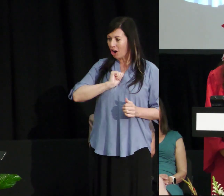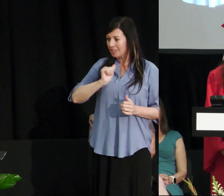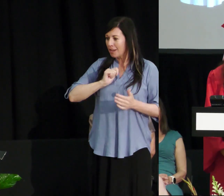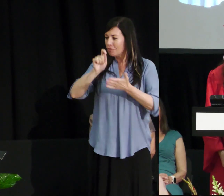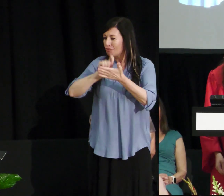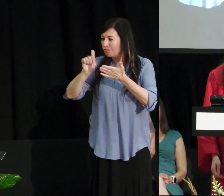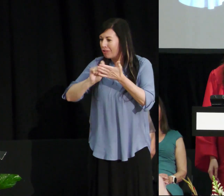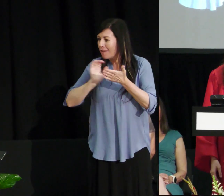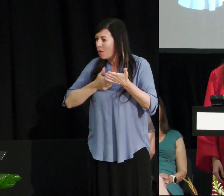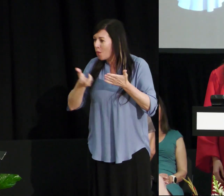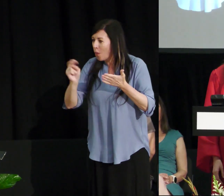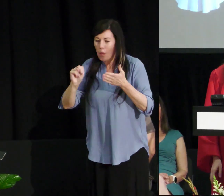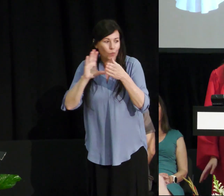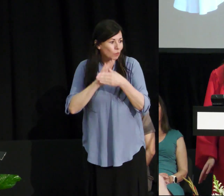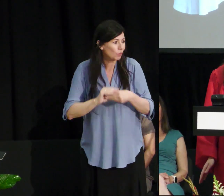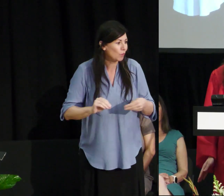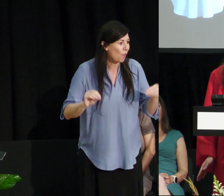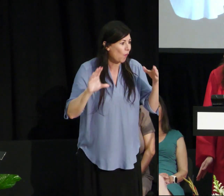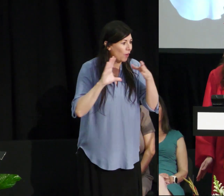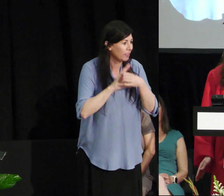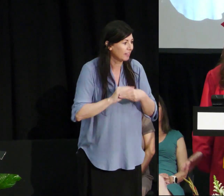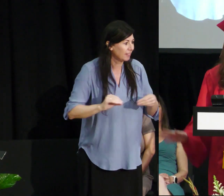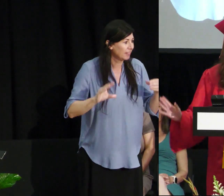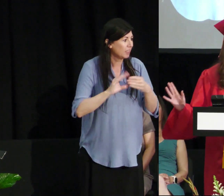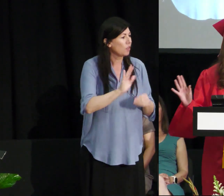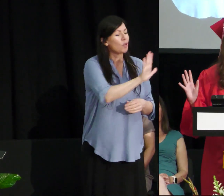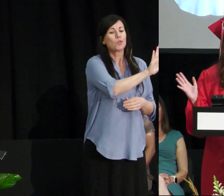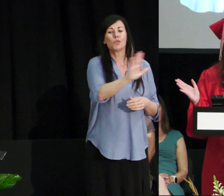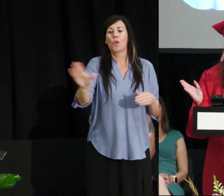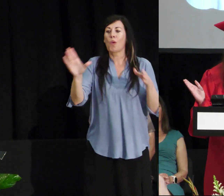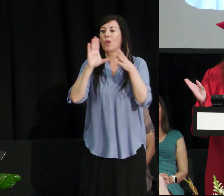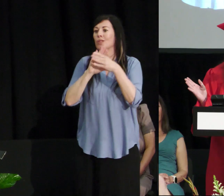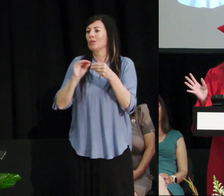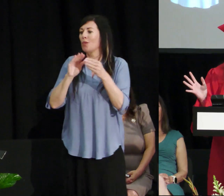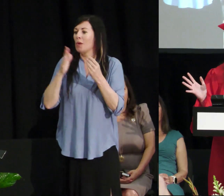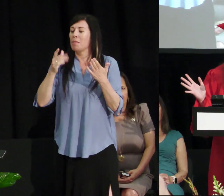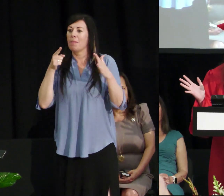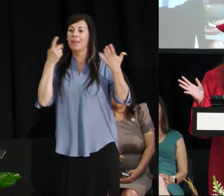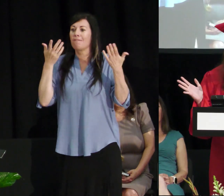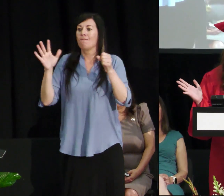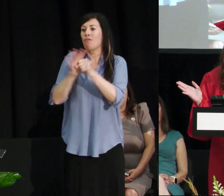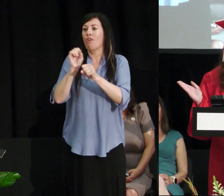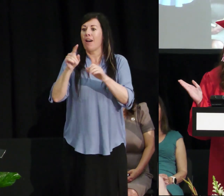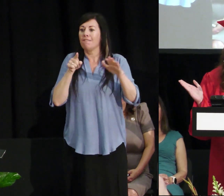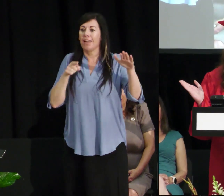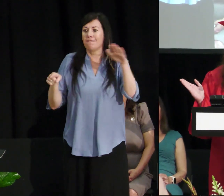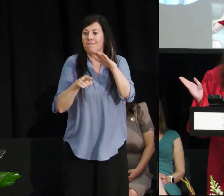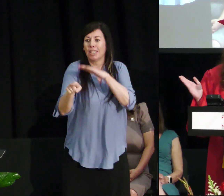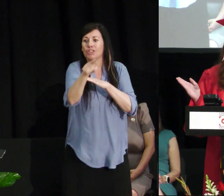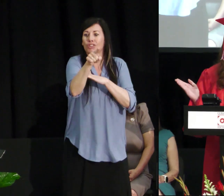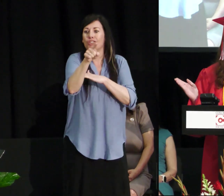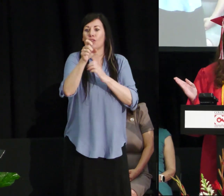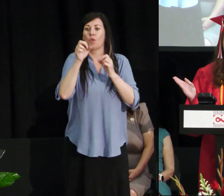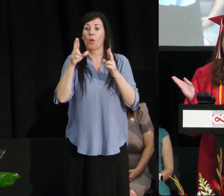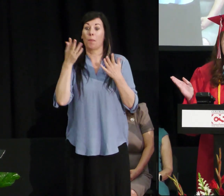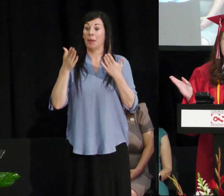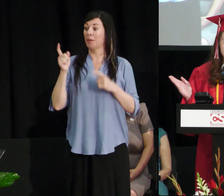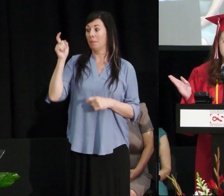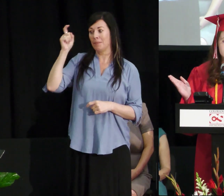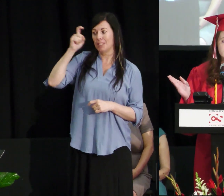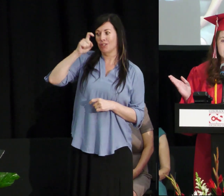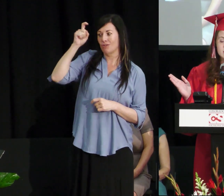Your life's book may be one full of adventure, or perhaps one of mystery.